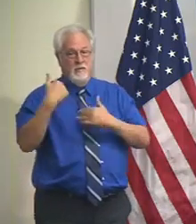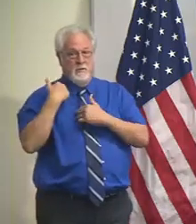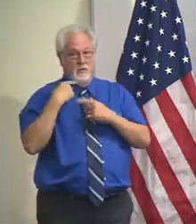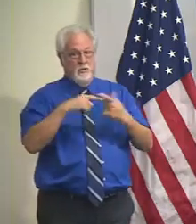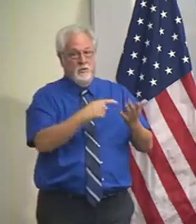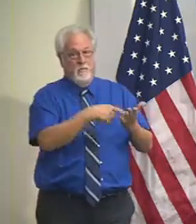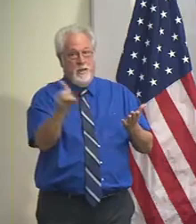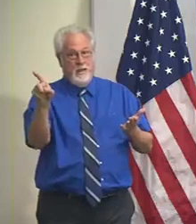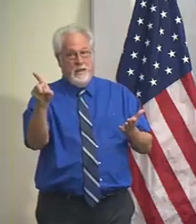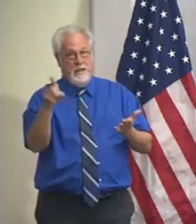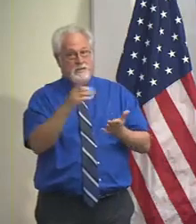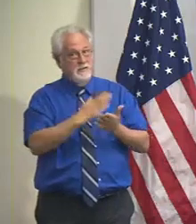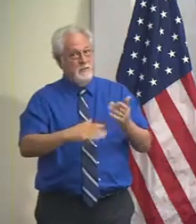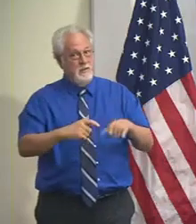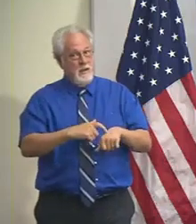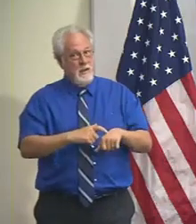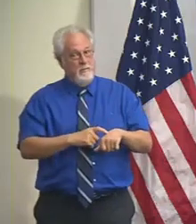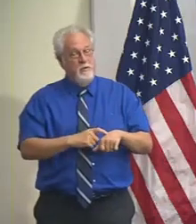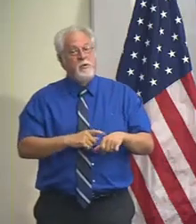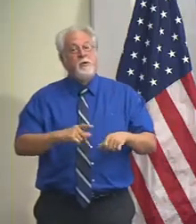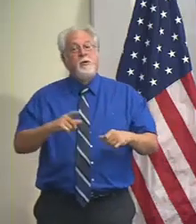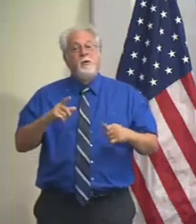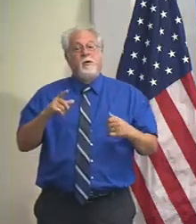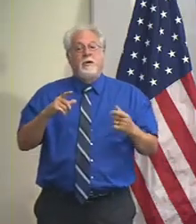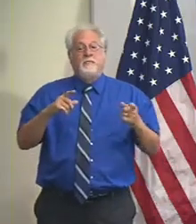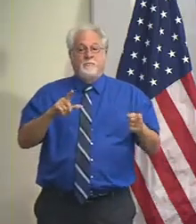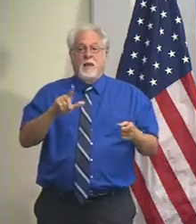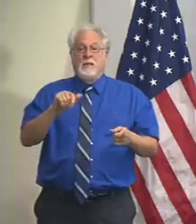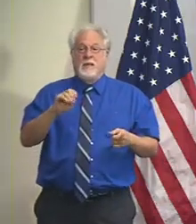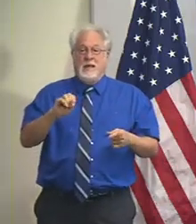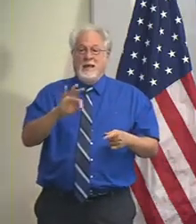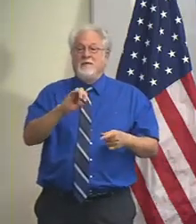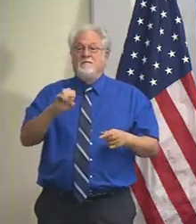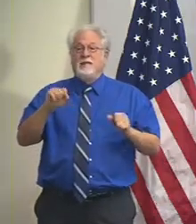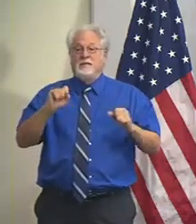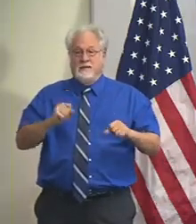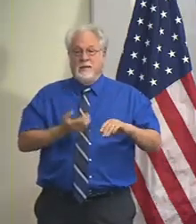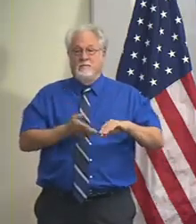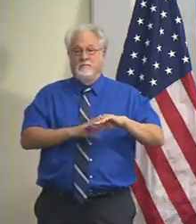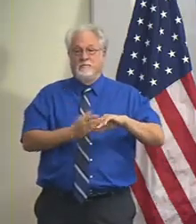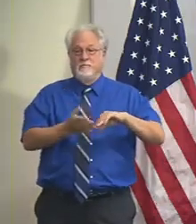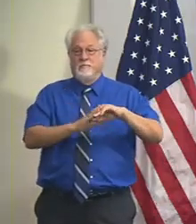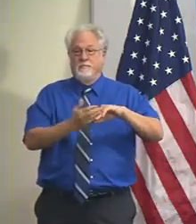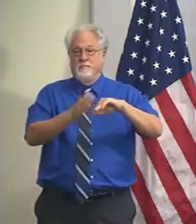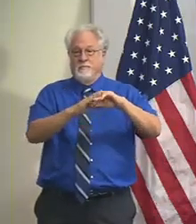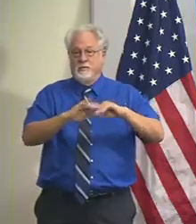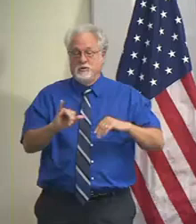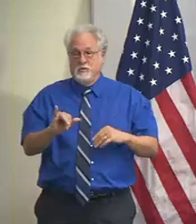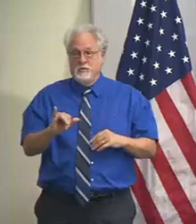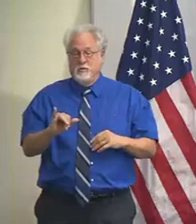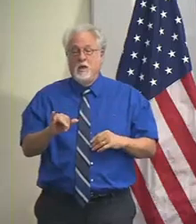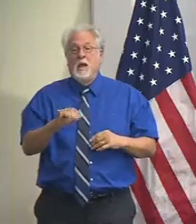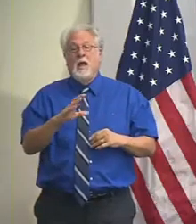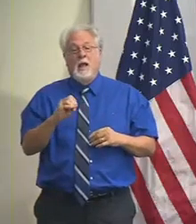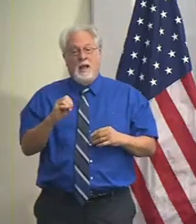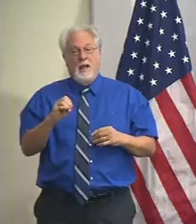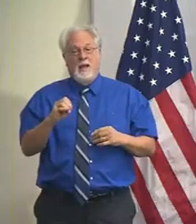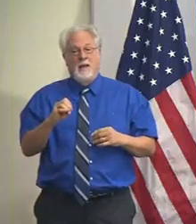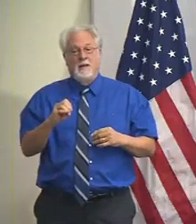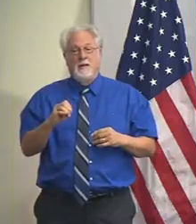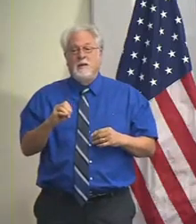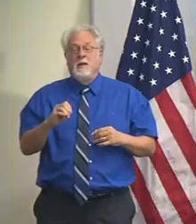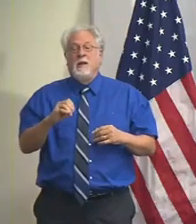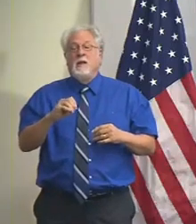to pay rent at some point. And late fees can continue to accrue as well. And it doesn't